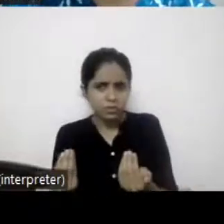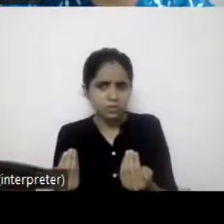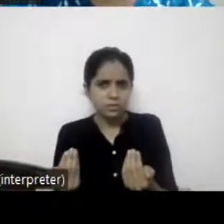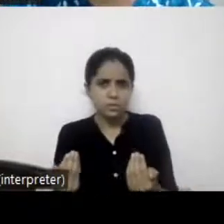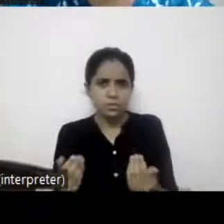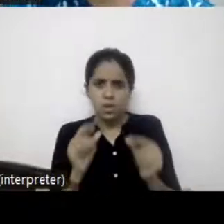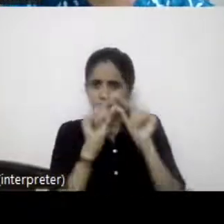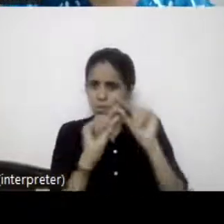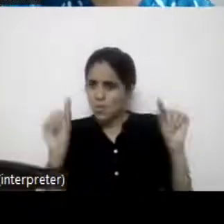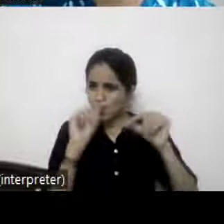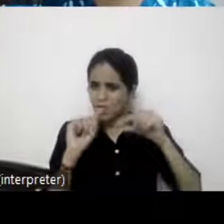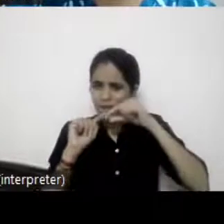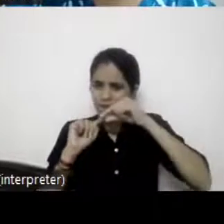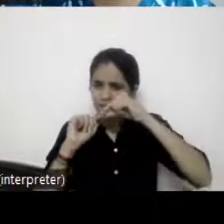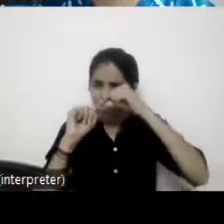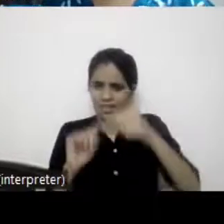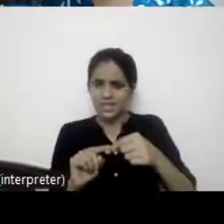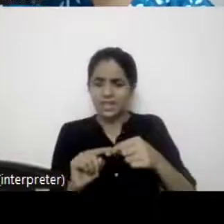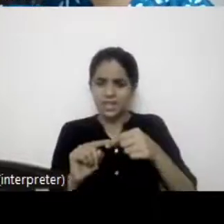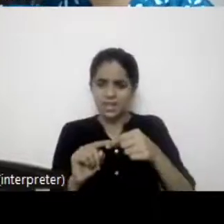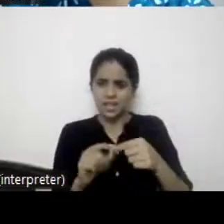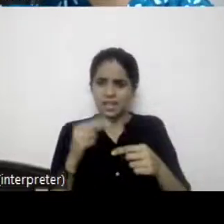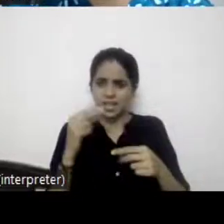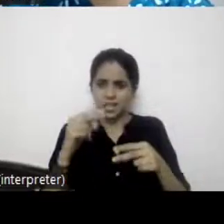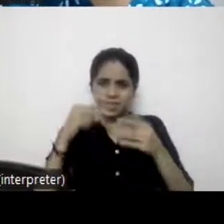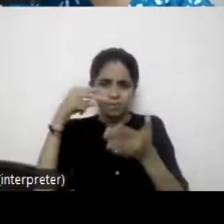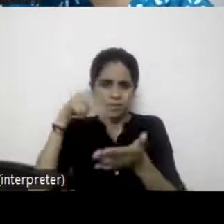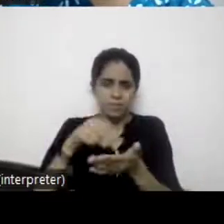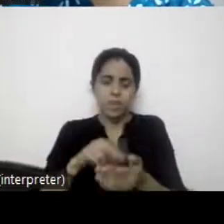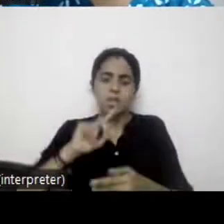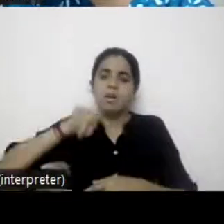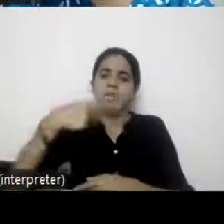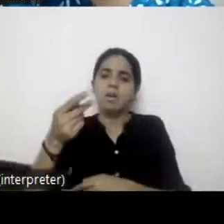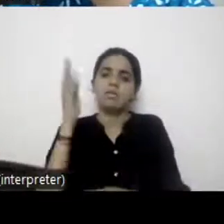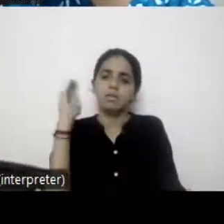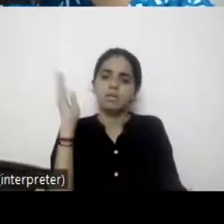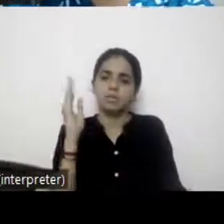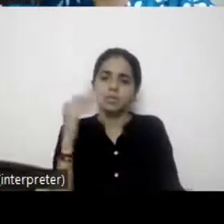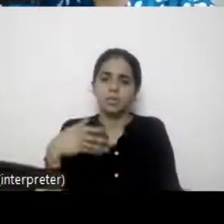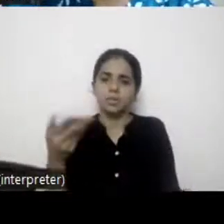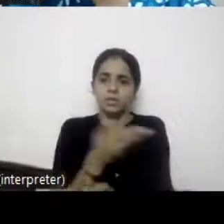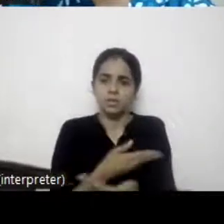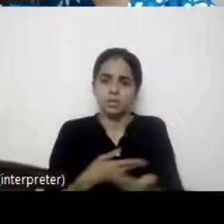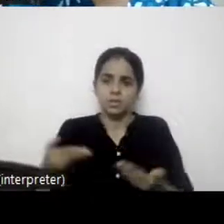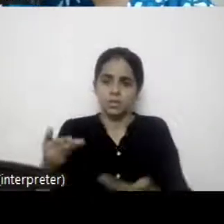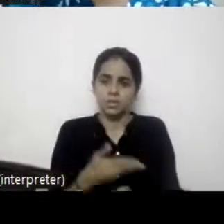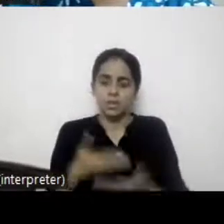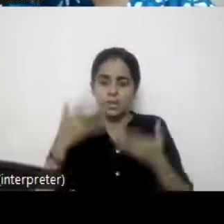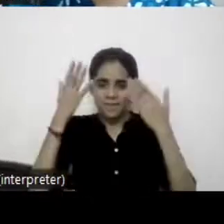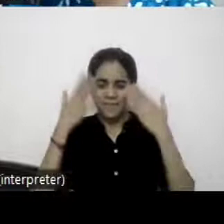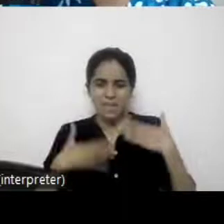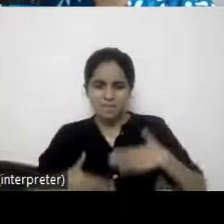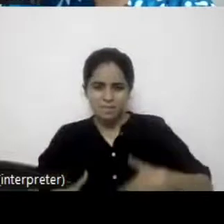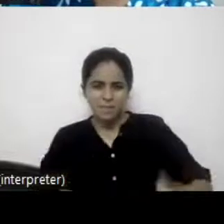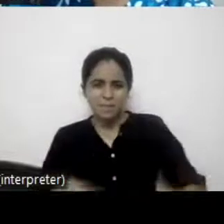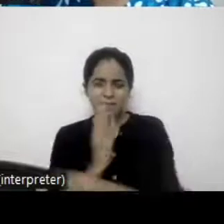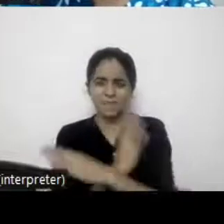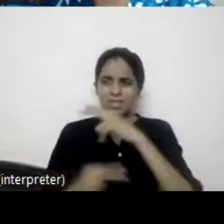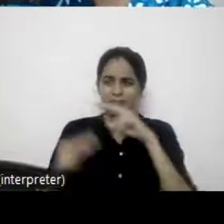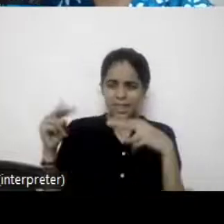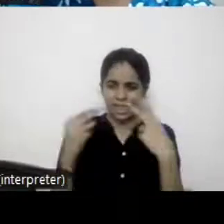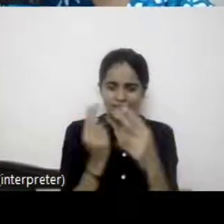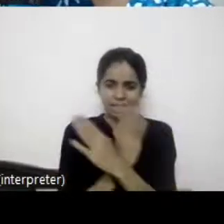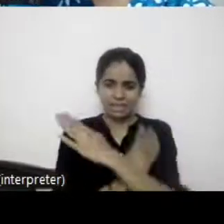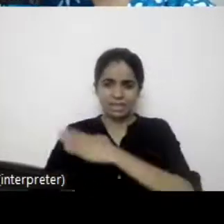This is something that I would address in my next lecture when I talk about physical disability